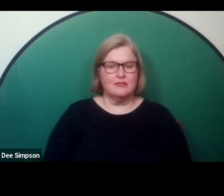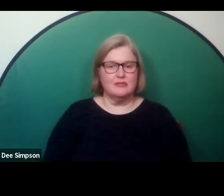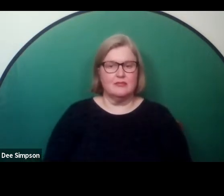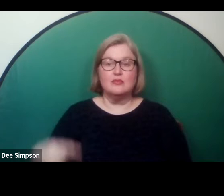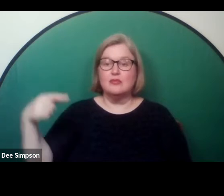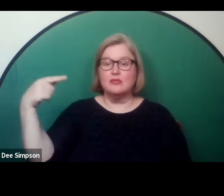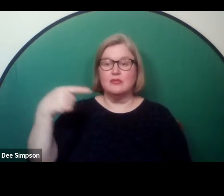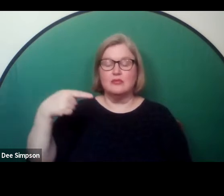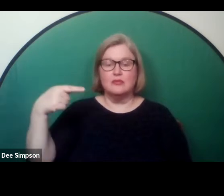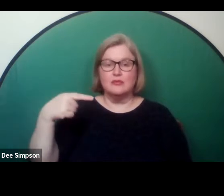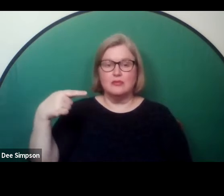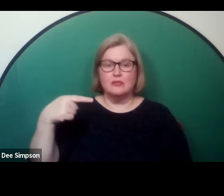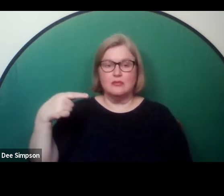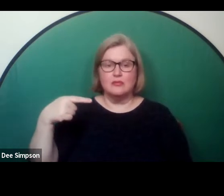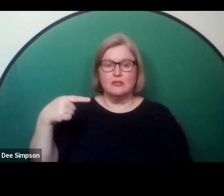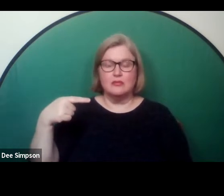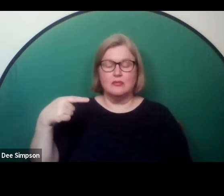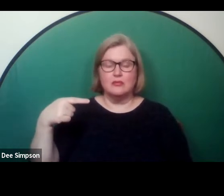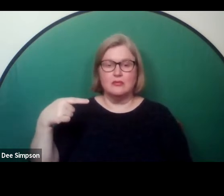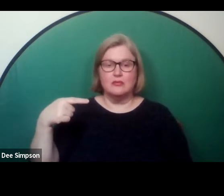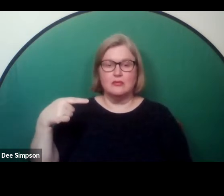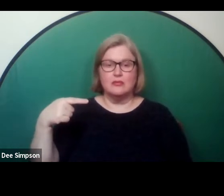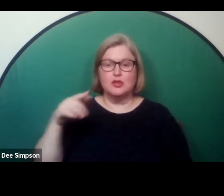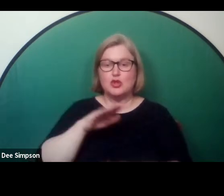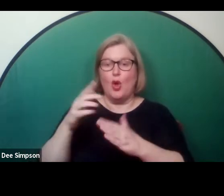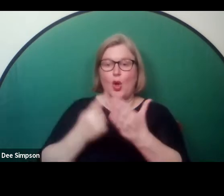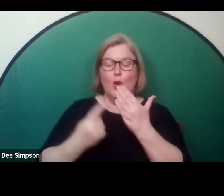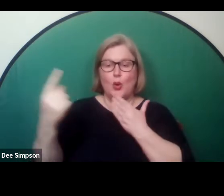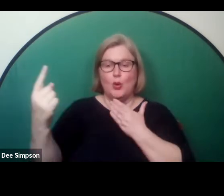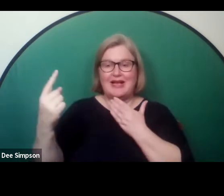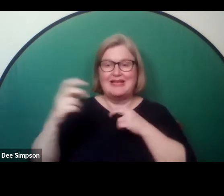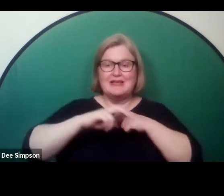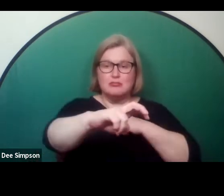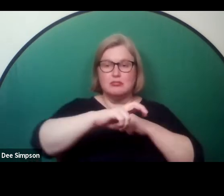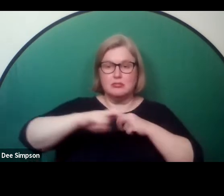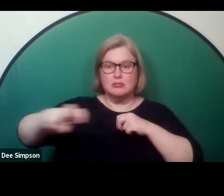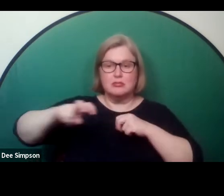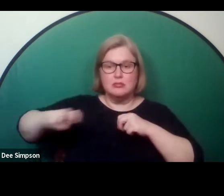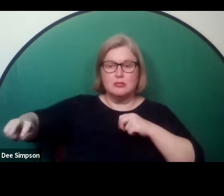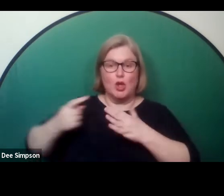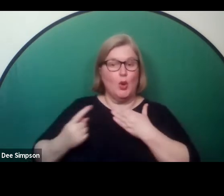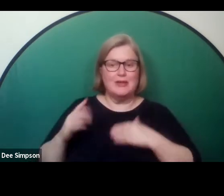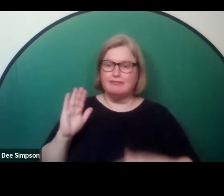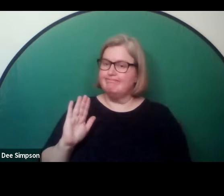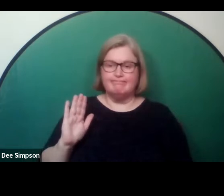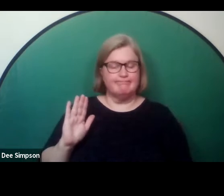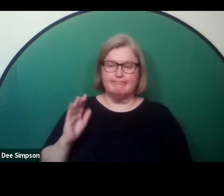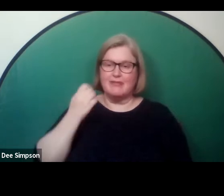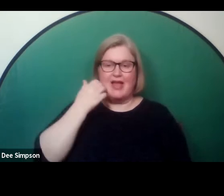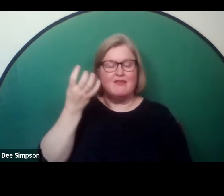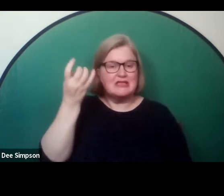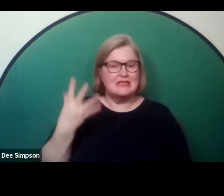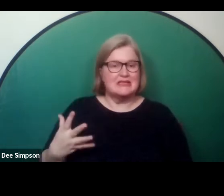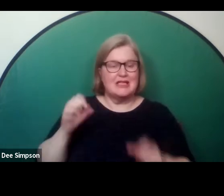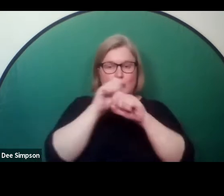But it's so much more really than just a mass transit system. Every single one of